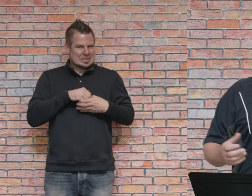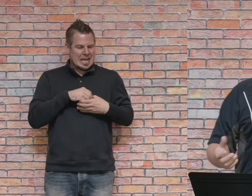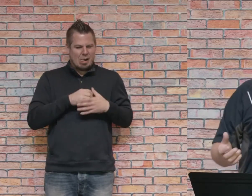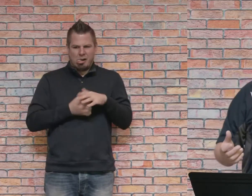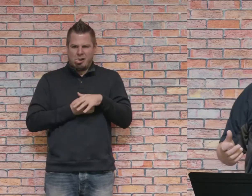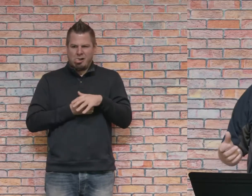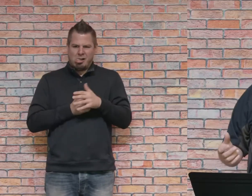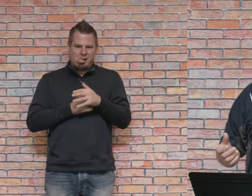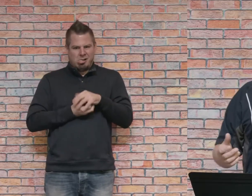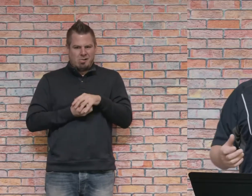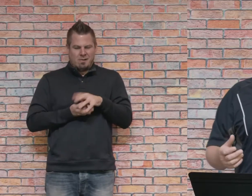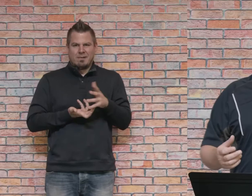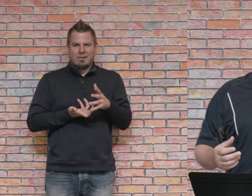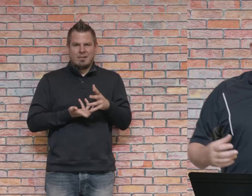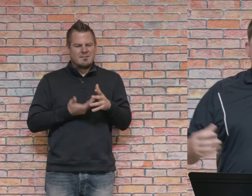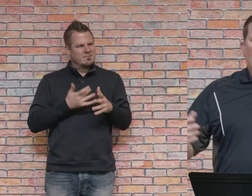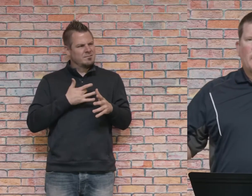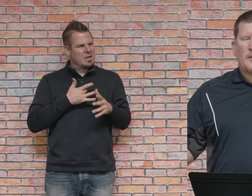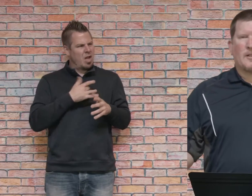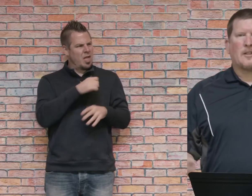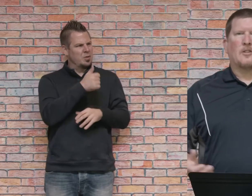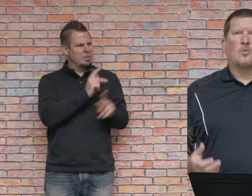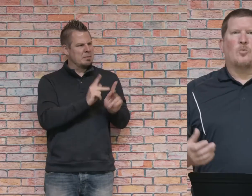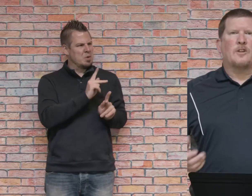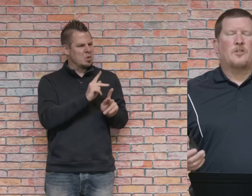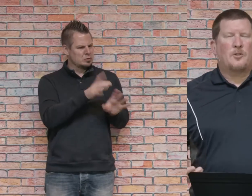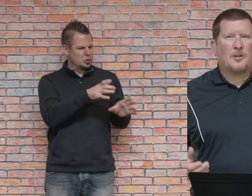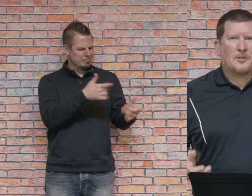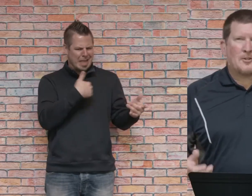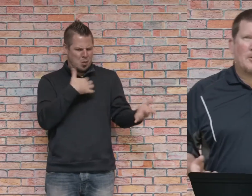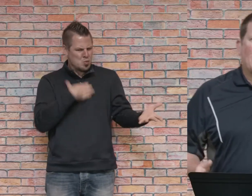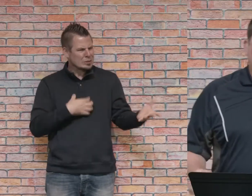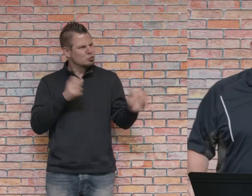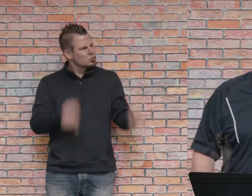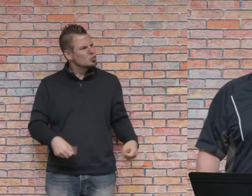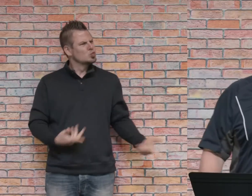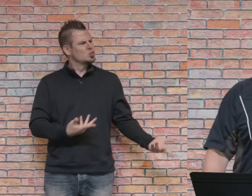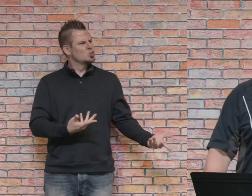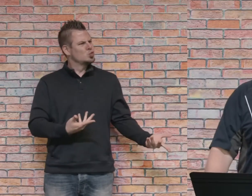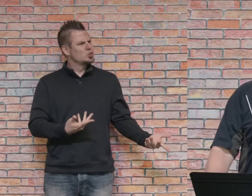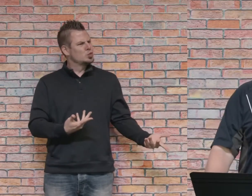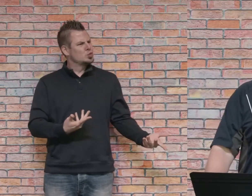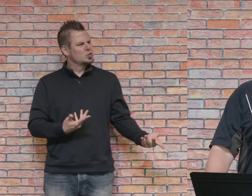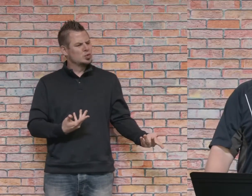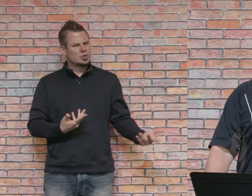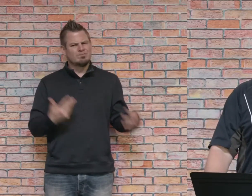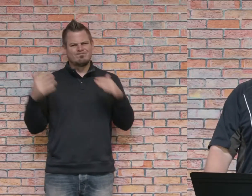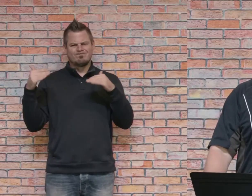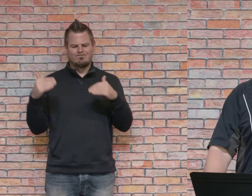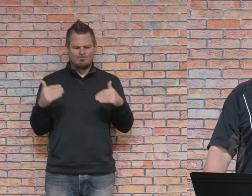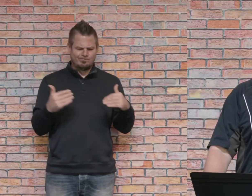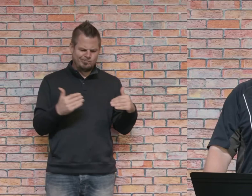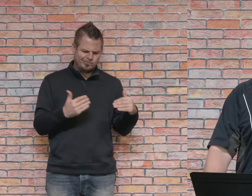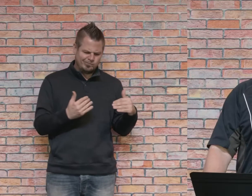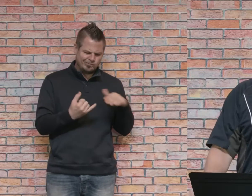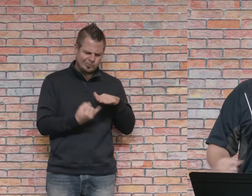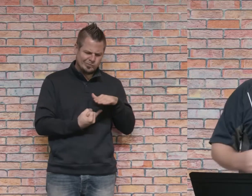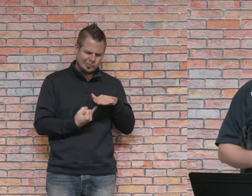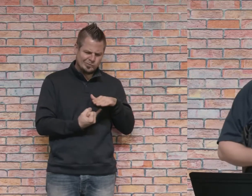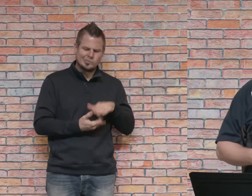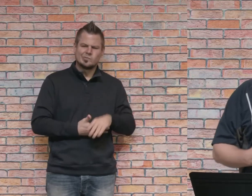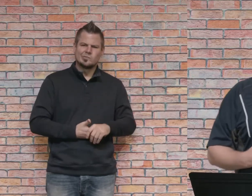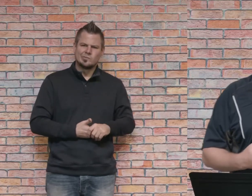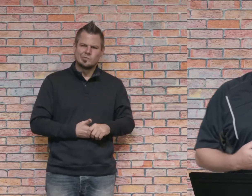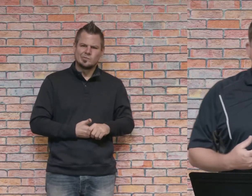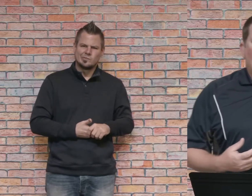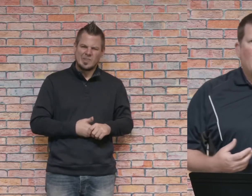other people are doing things that you wish you could do, and it drives you toward isolation. And when you're